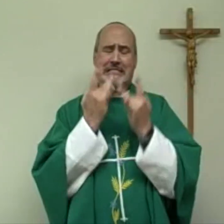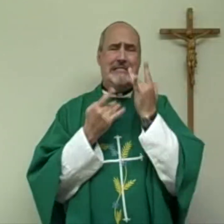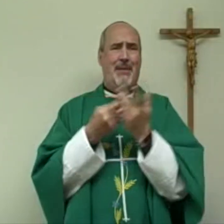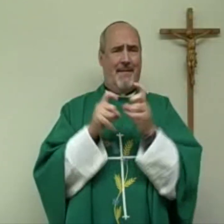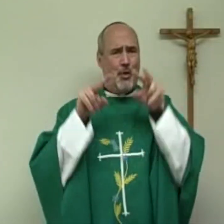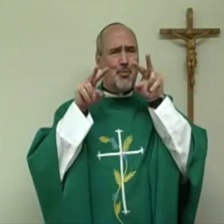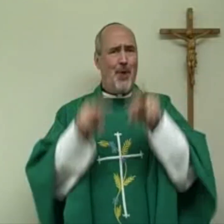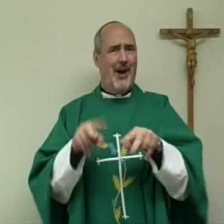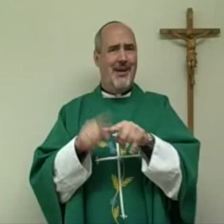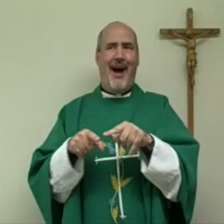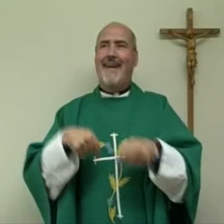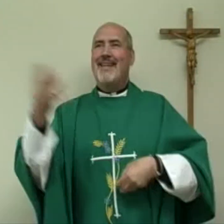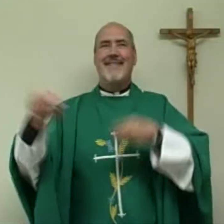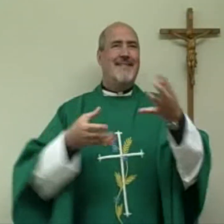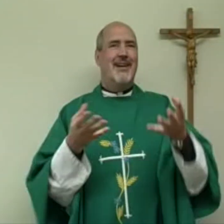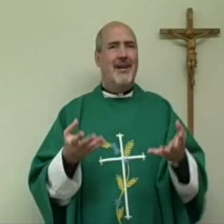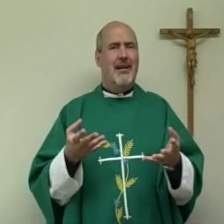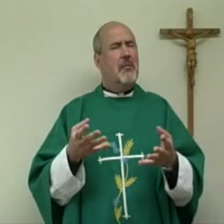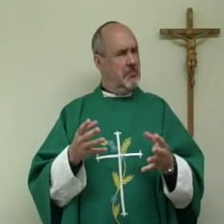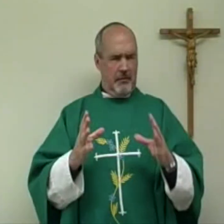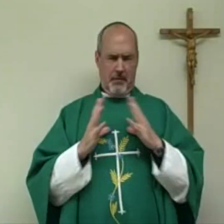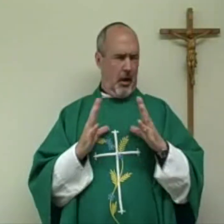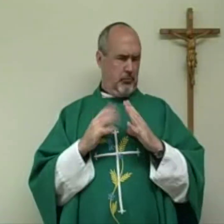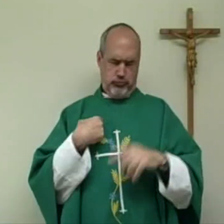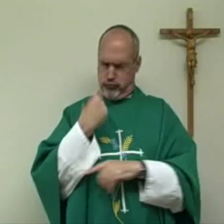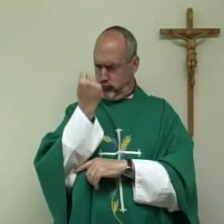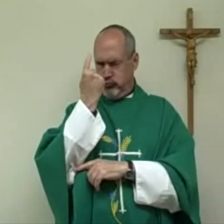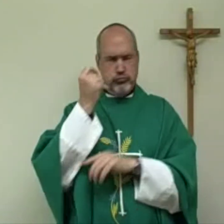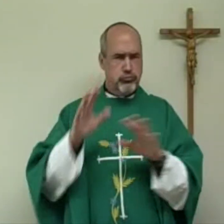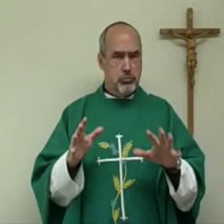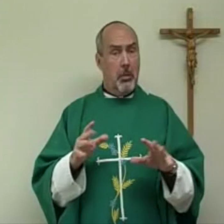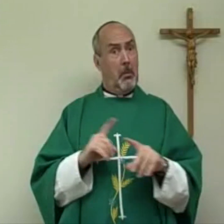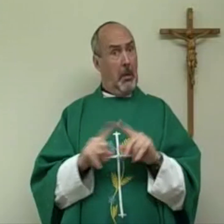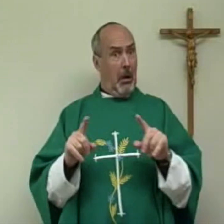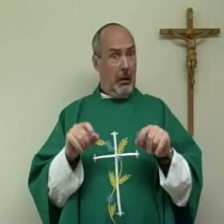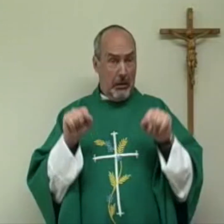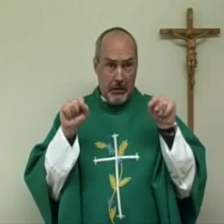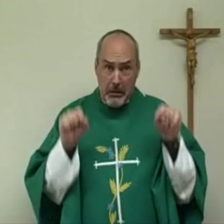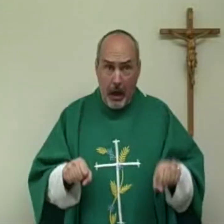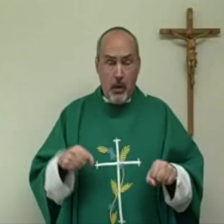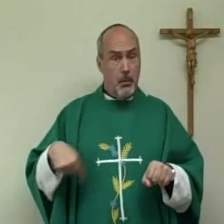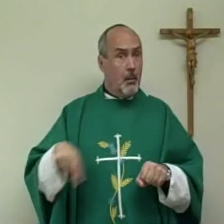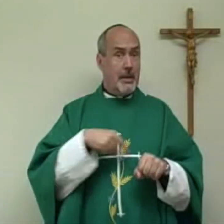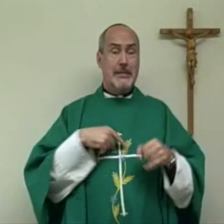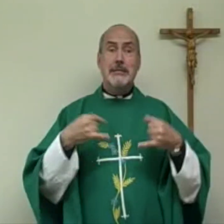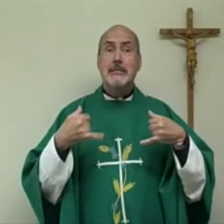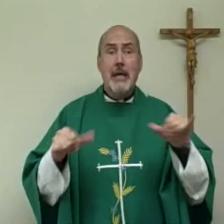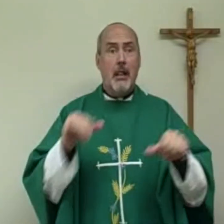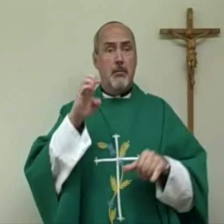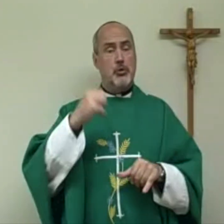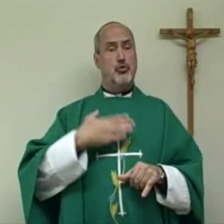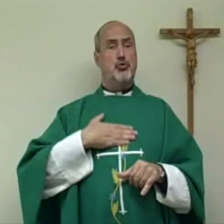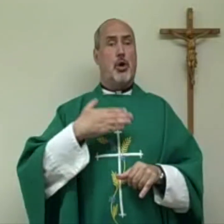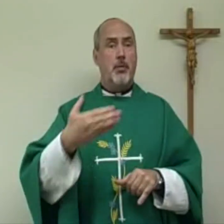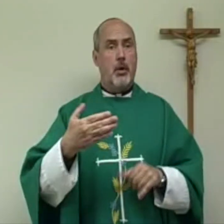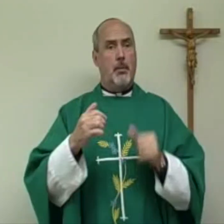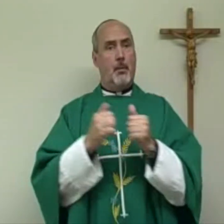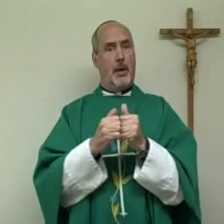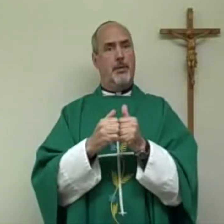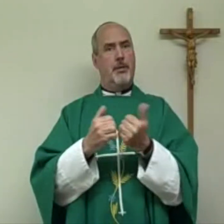And sometimes if we're broke and we can't afford to give things to other people, we can give in other ways. We can still